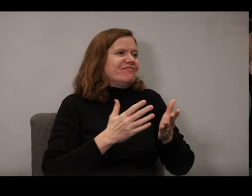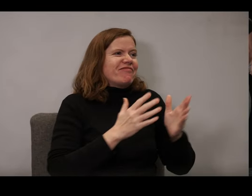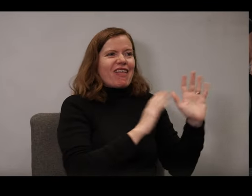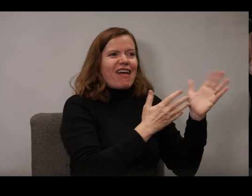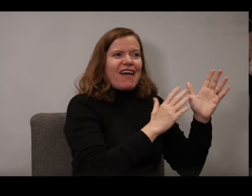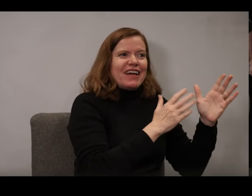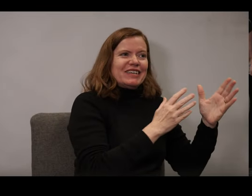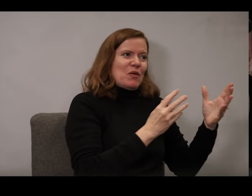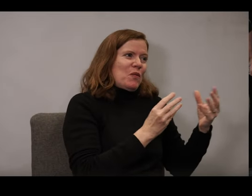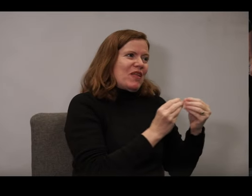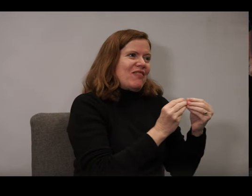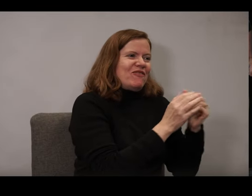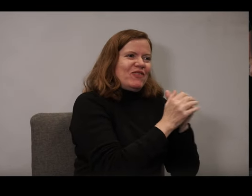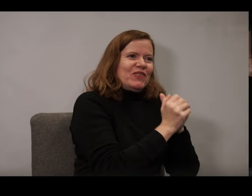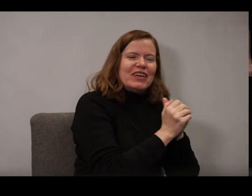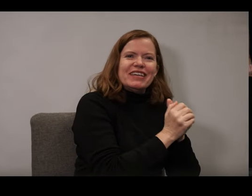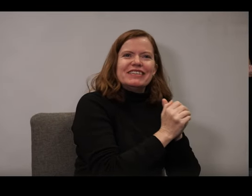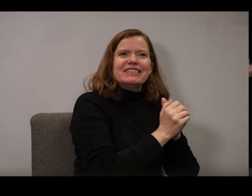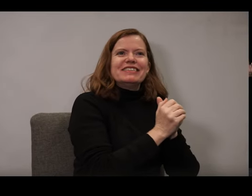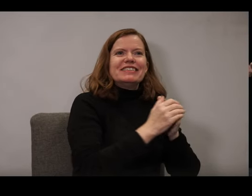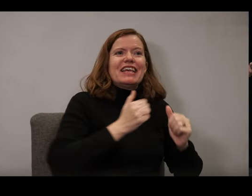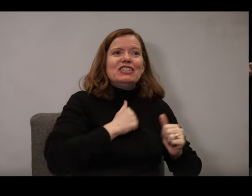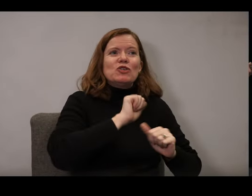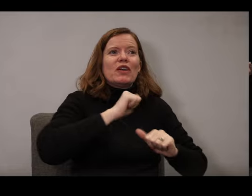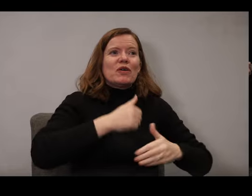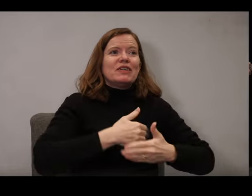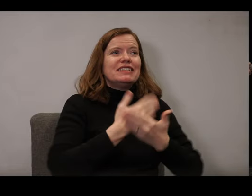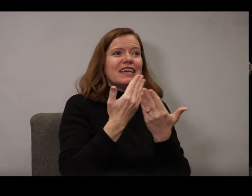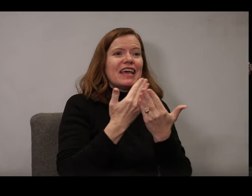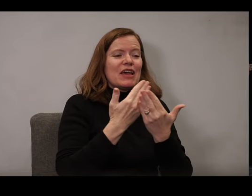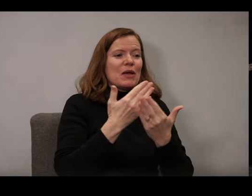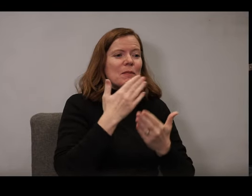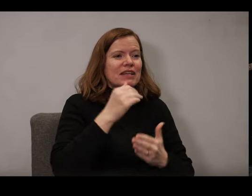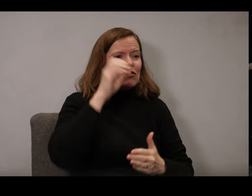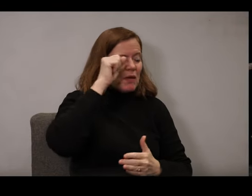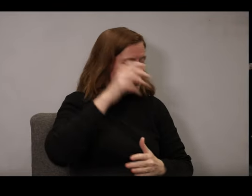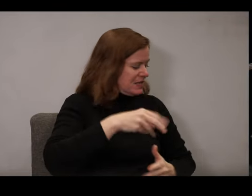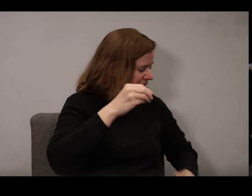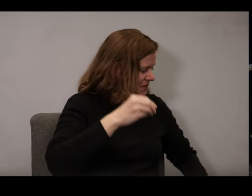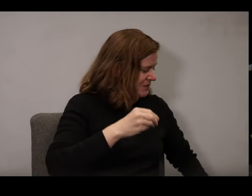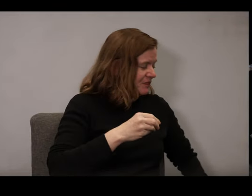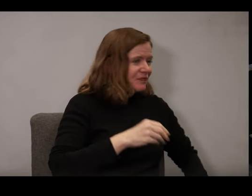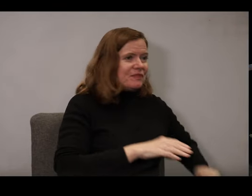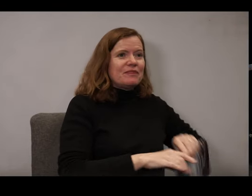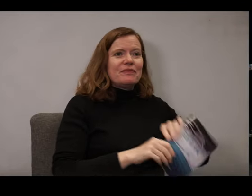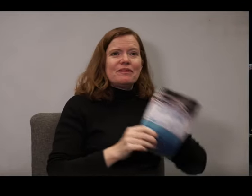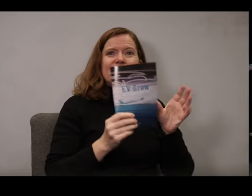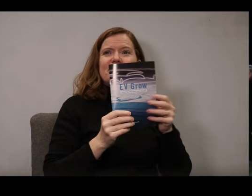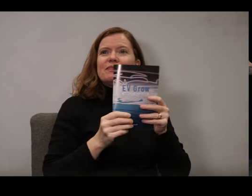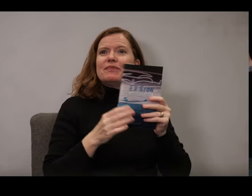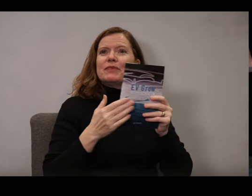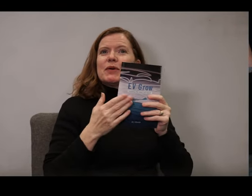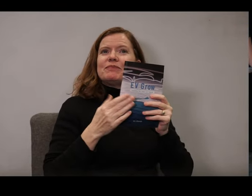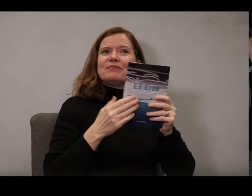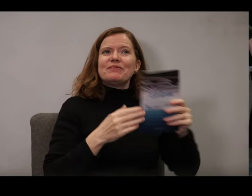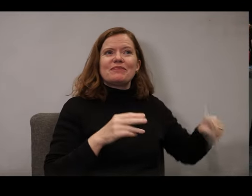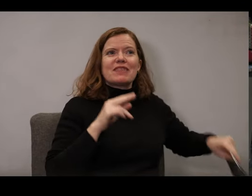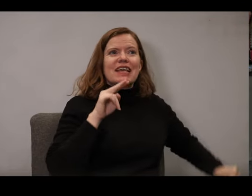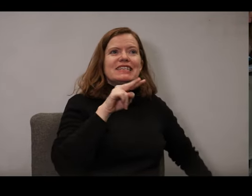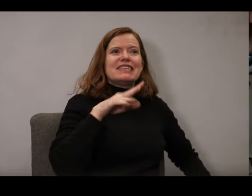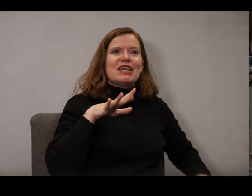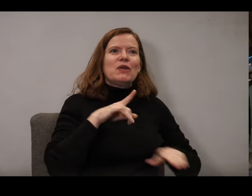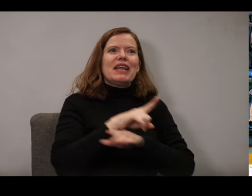up, connecting with those around. Enjoy the day. Grab one of these. Take it with you. And we're looking forward to seeing you next week for our new series.